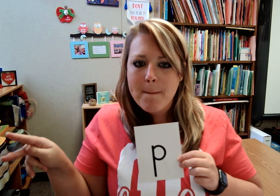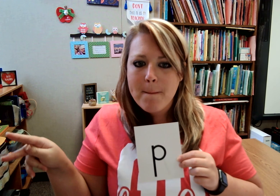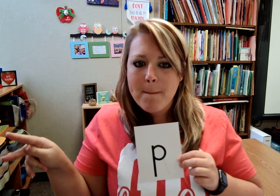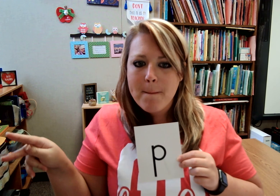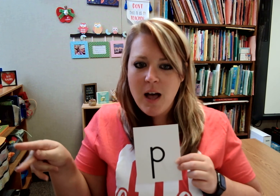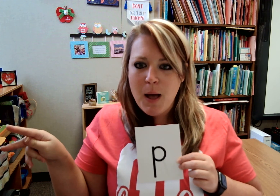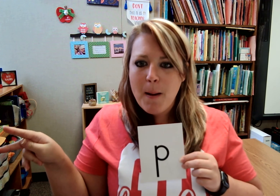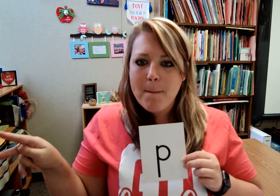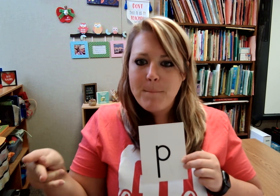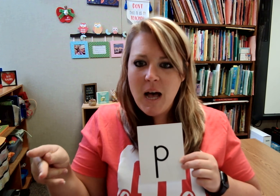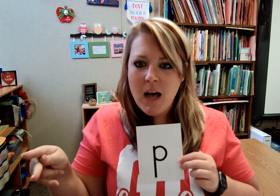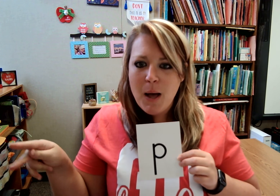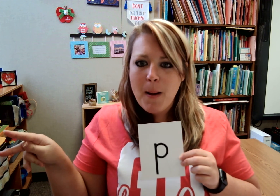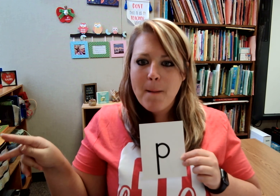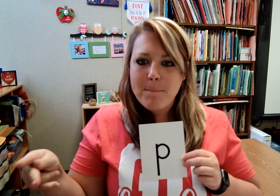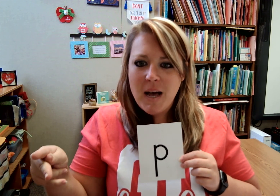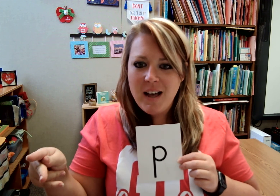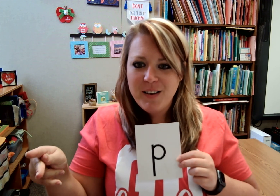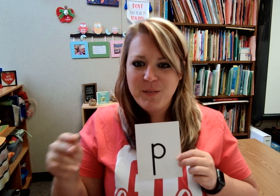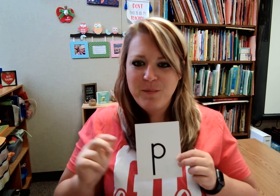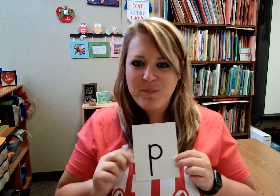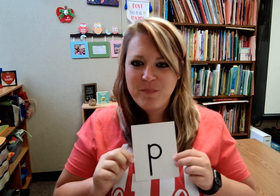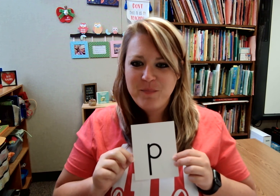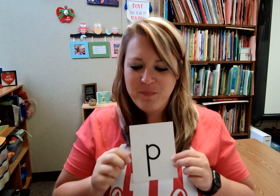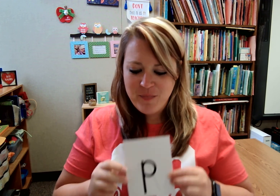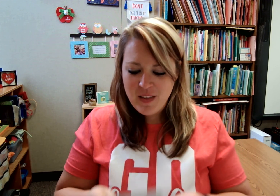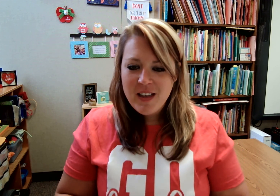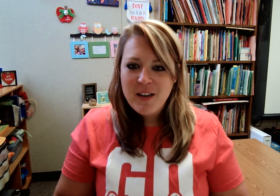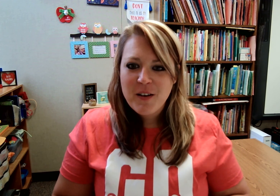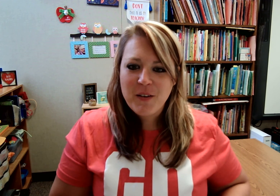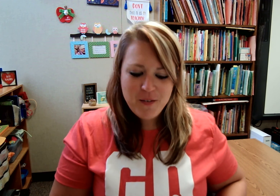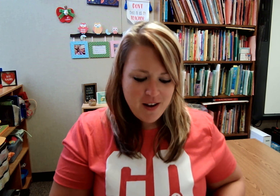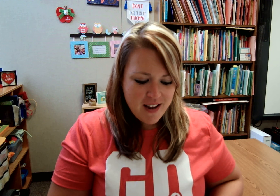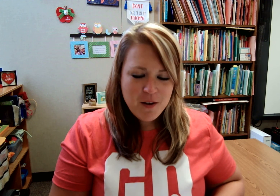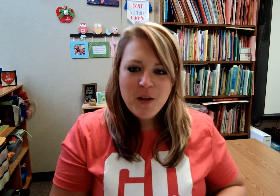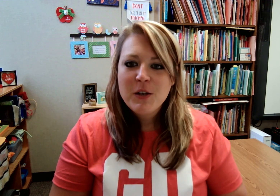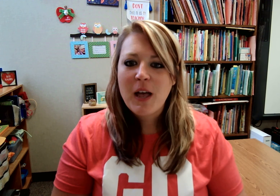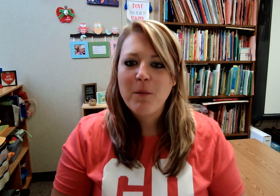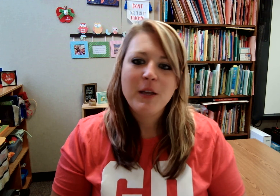P, P, P. All right. I want you to